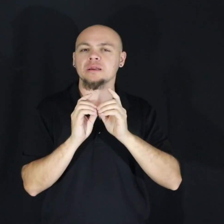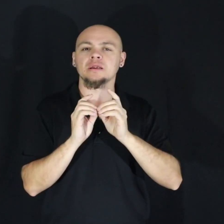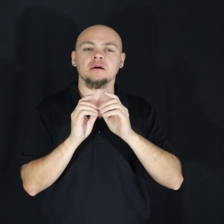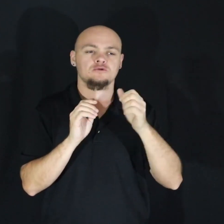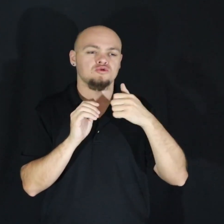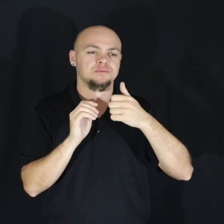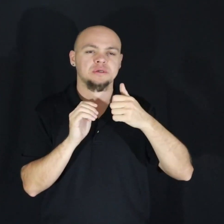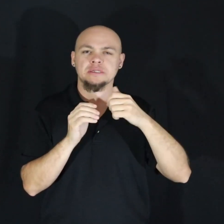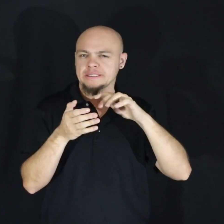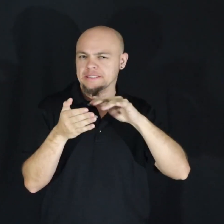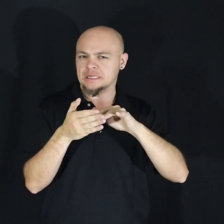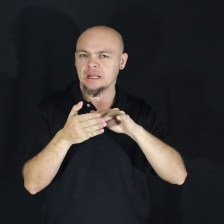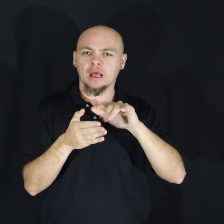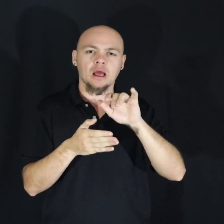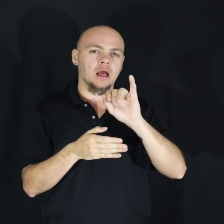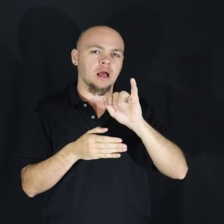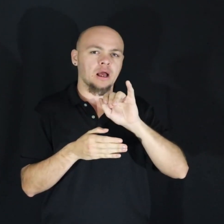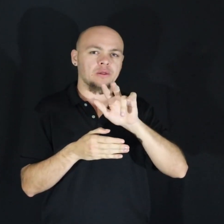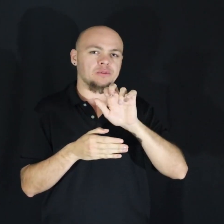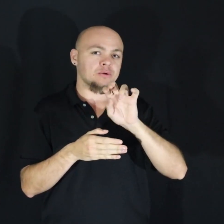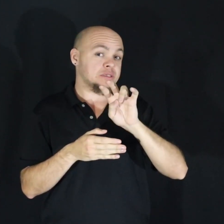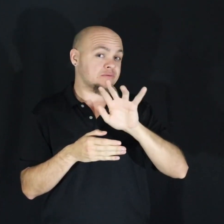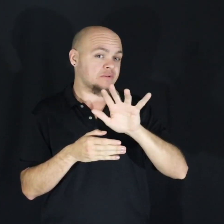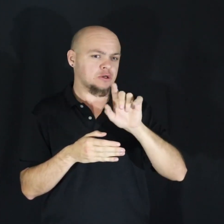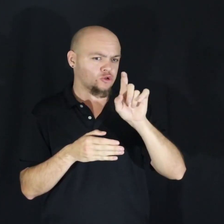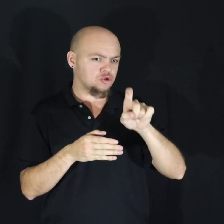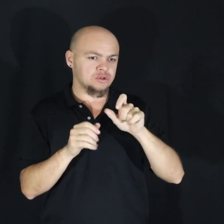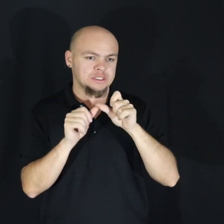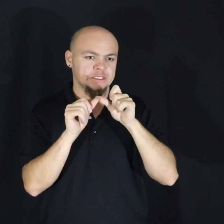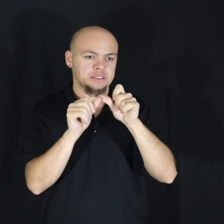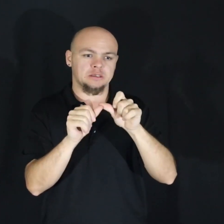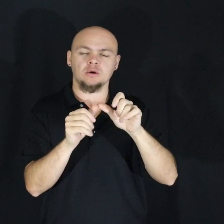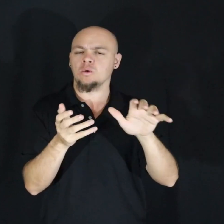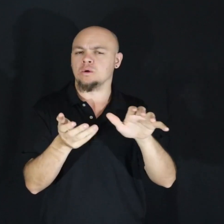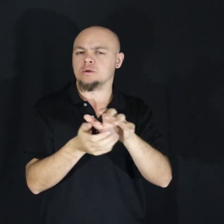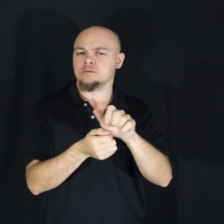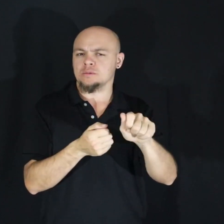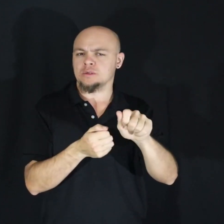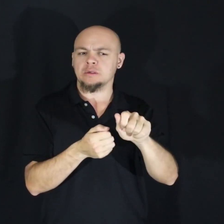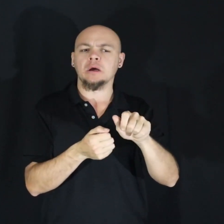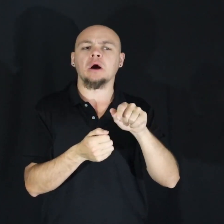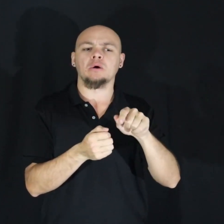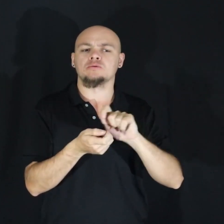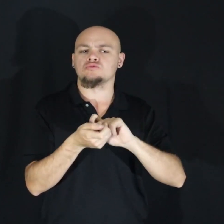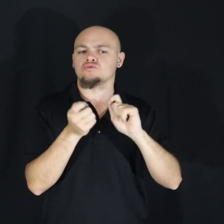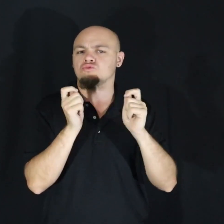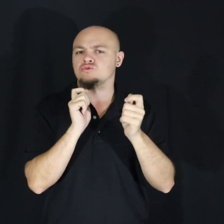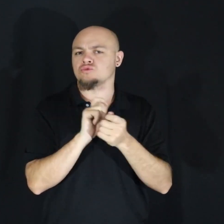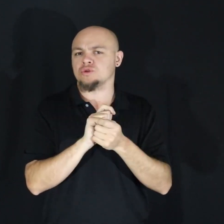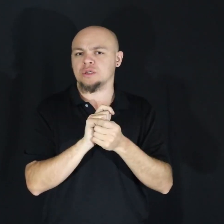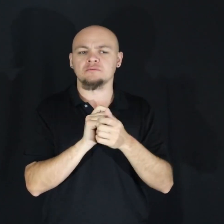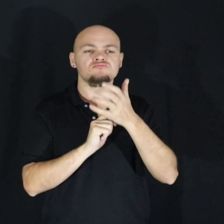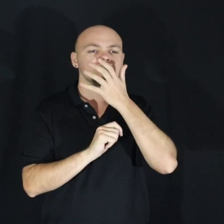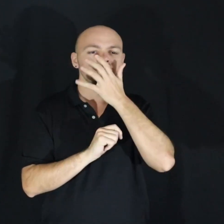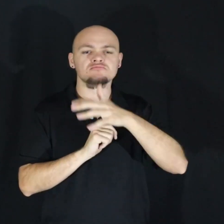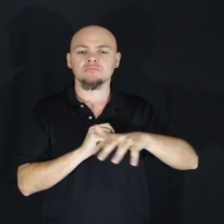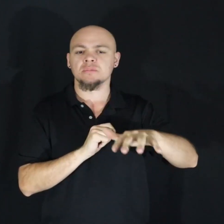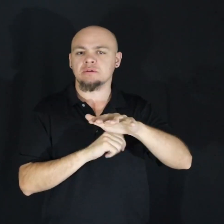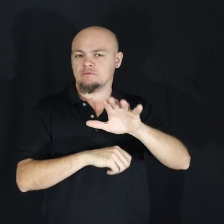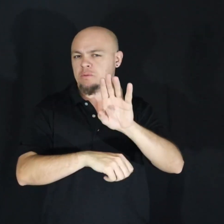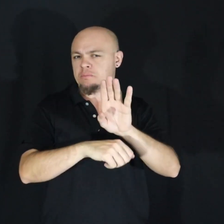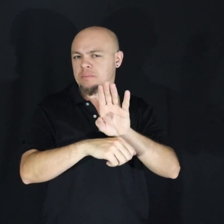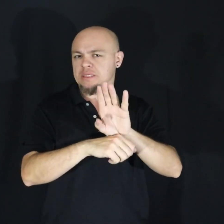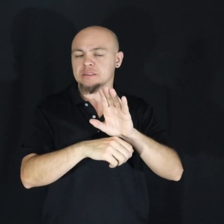determine I-375 should continue to be maintained or demolished and backfilled, where it will make room for new